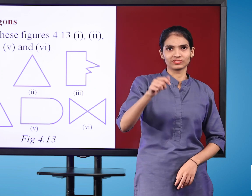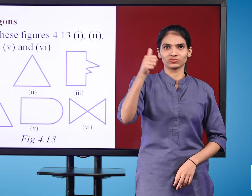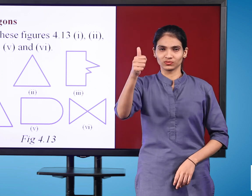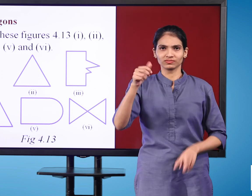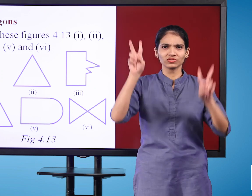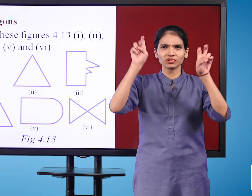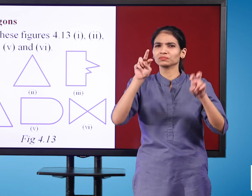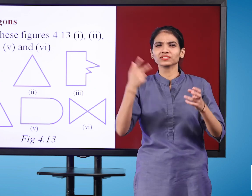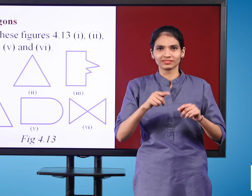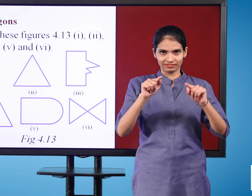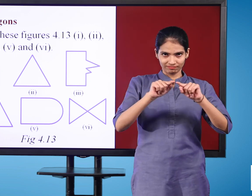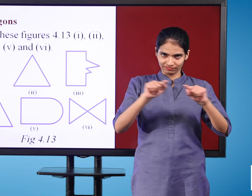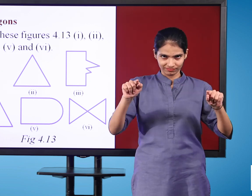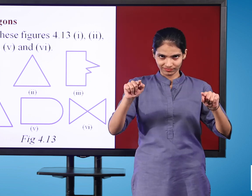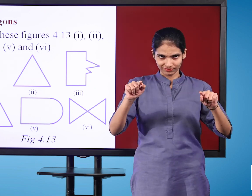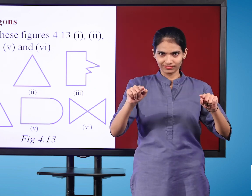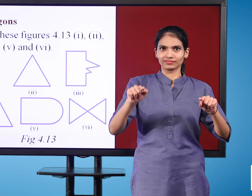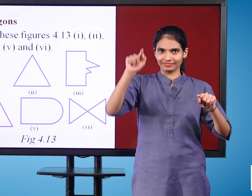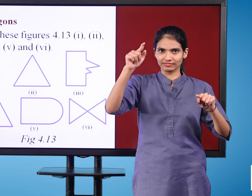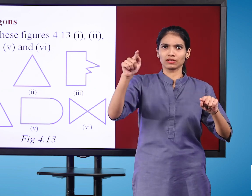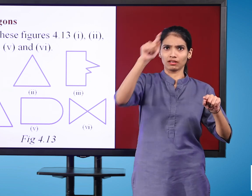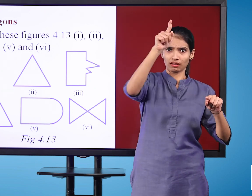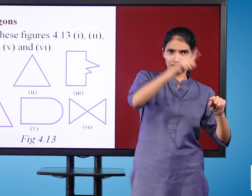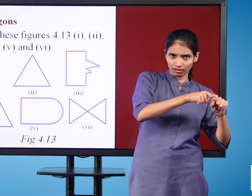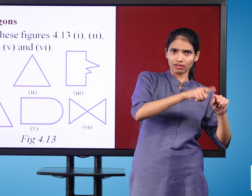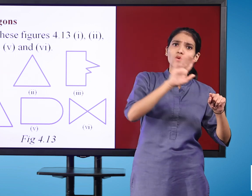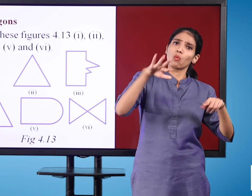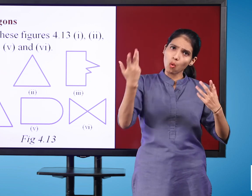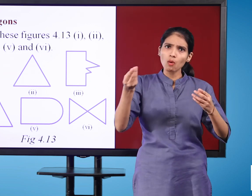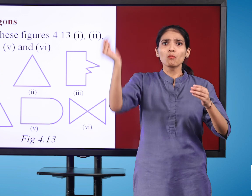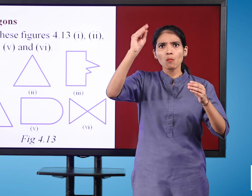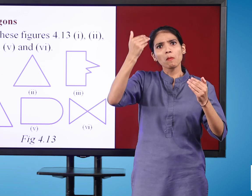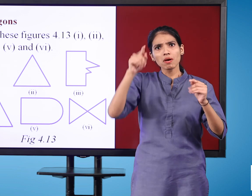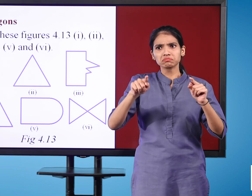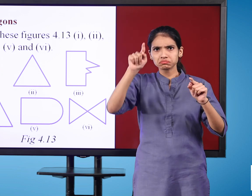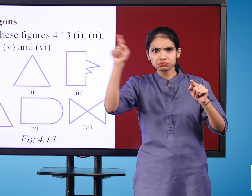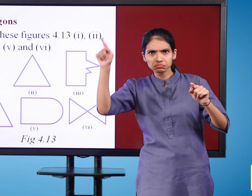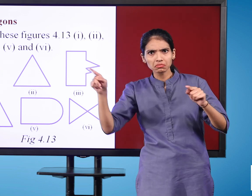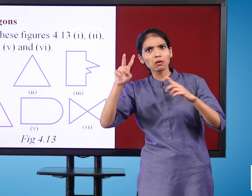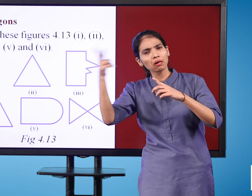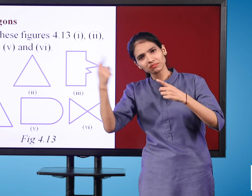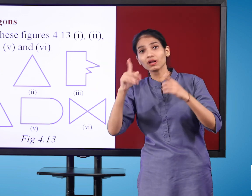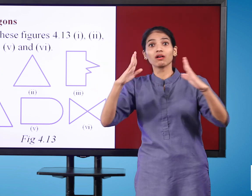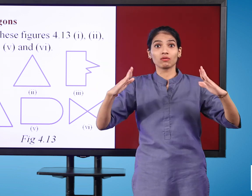4.9. Polygons. Look at these figures 4.13.